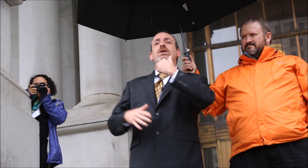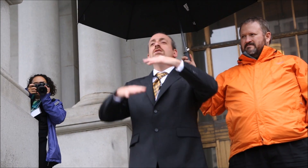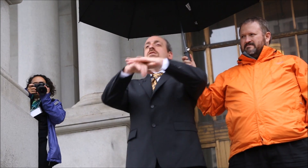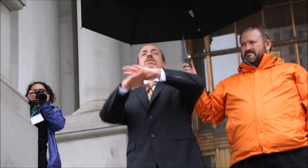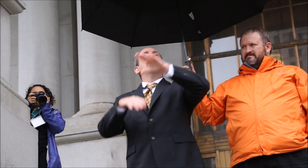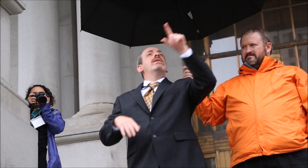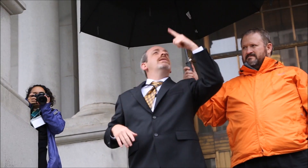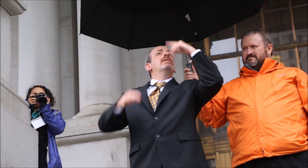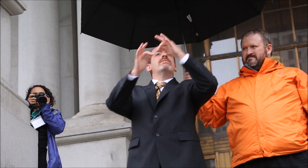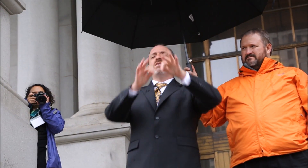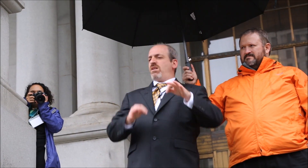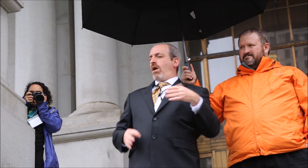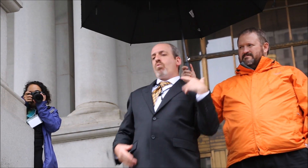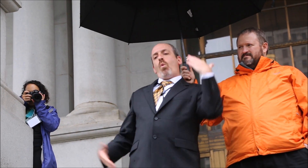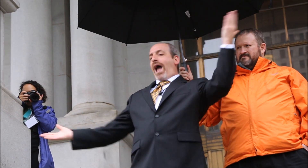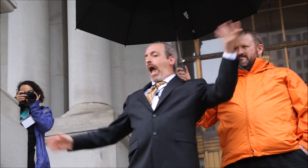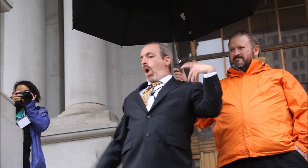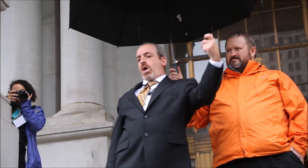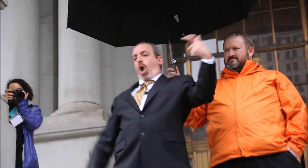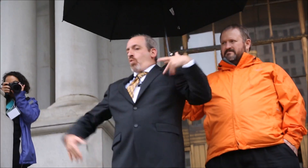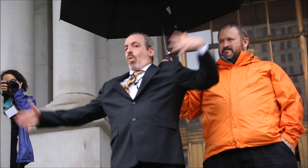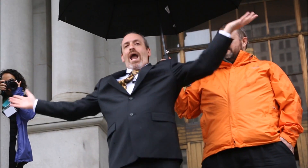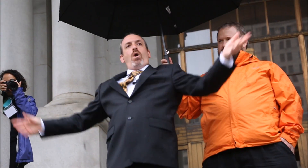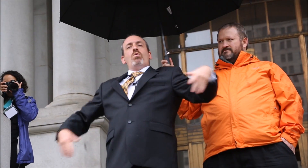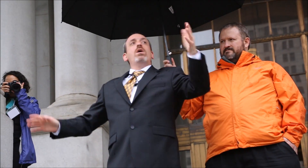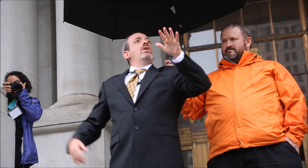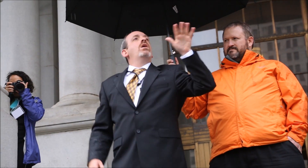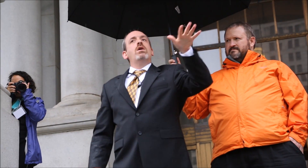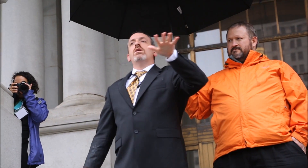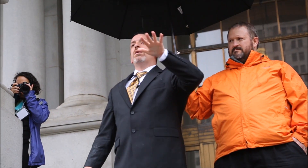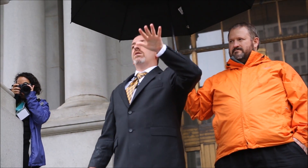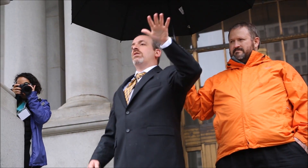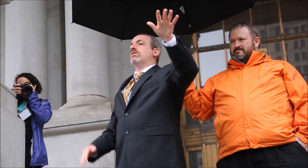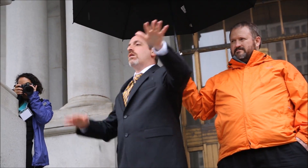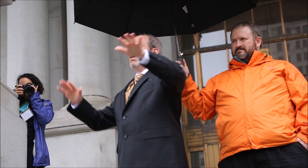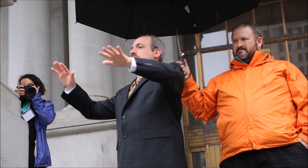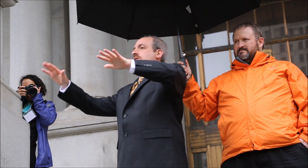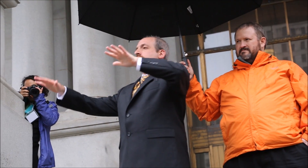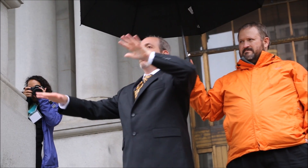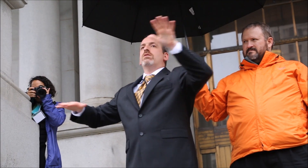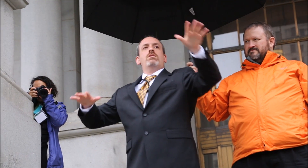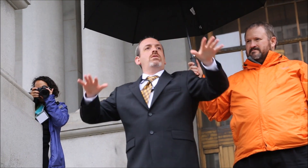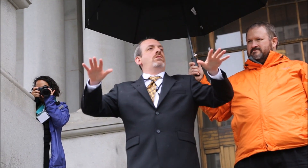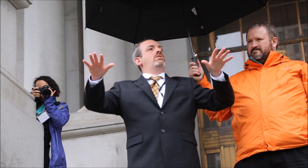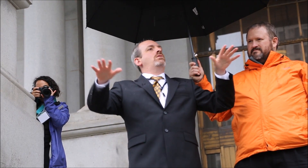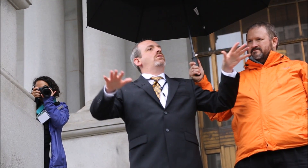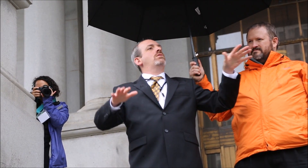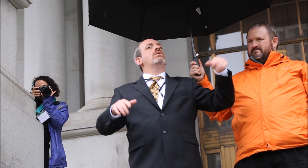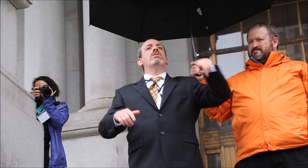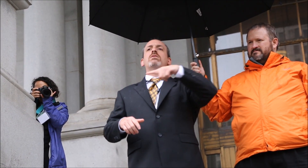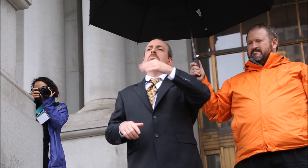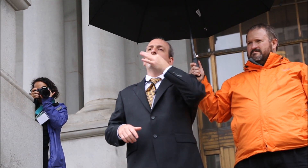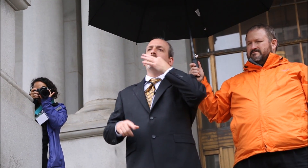have, we're hitting these roadblocks, and we're sitting back and having to get Social Security. No. Oh, you guys are lazy. I'm not lazy, the system